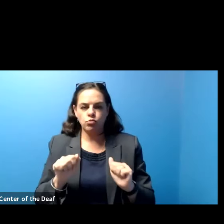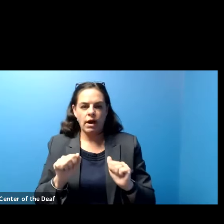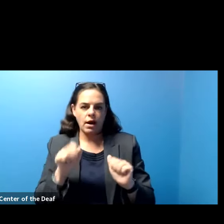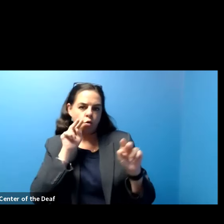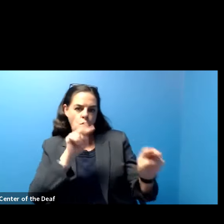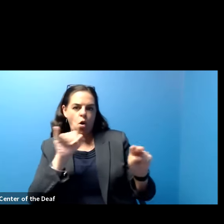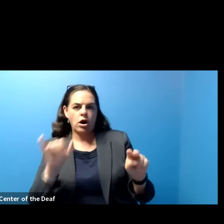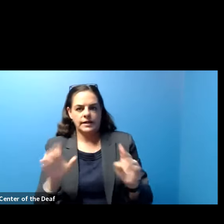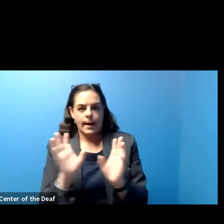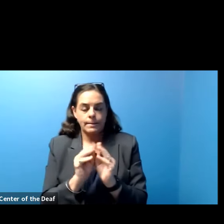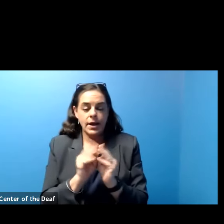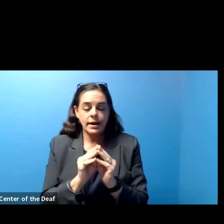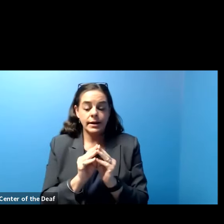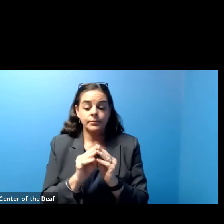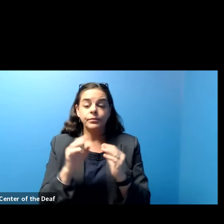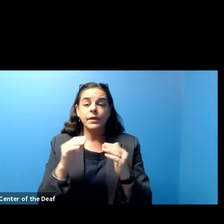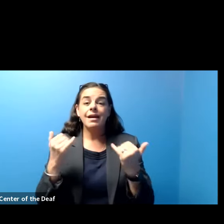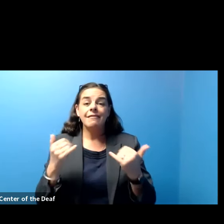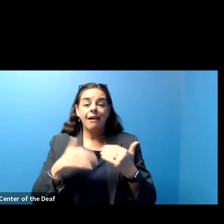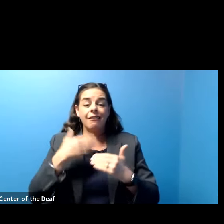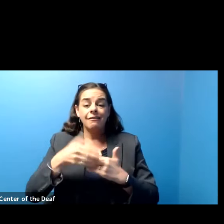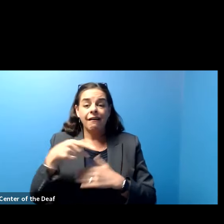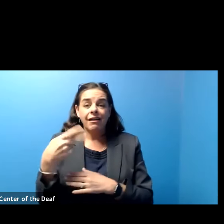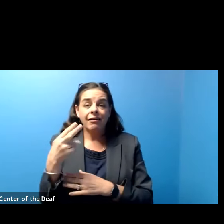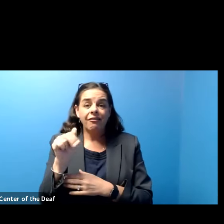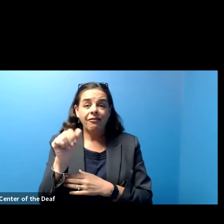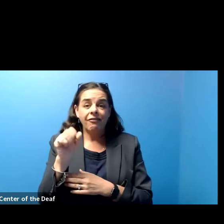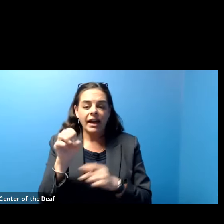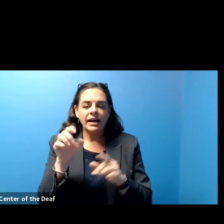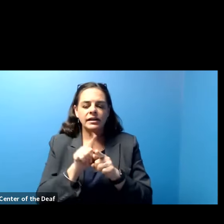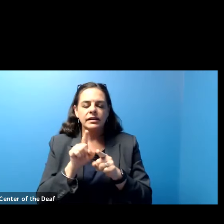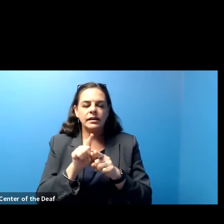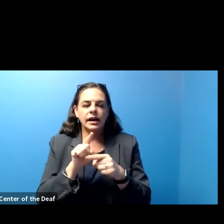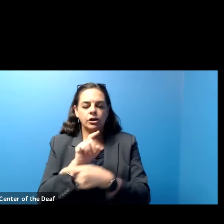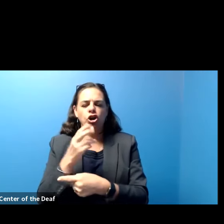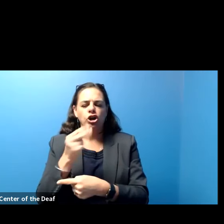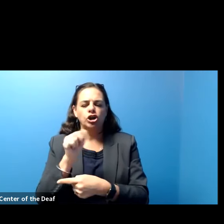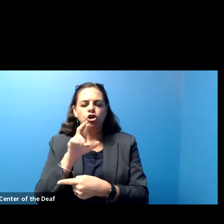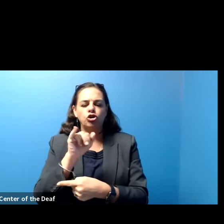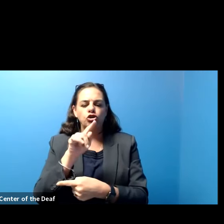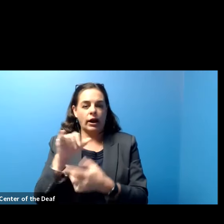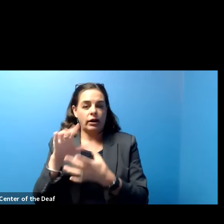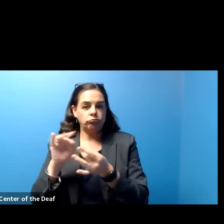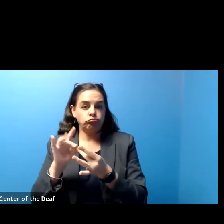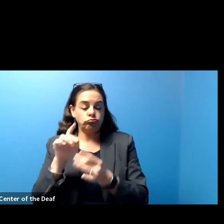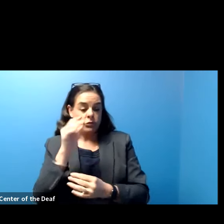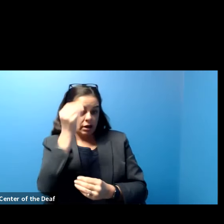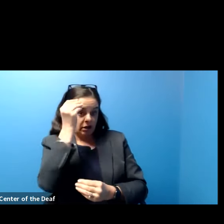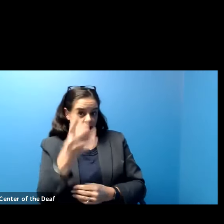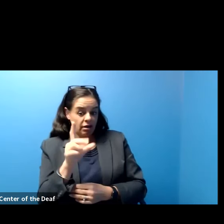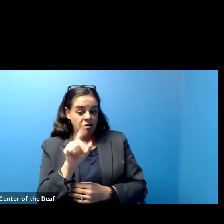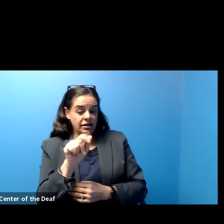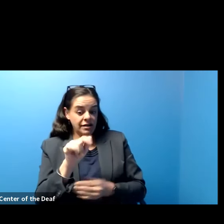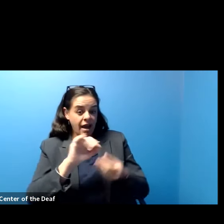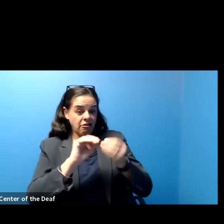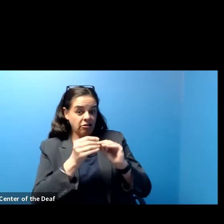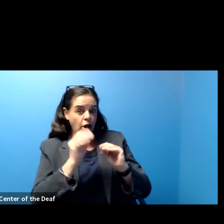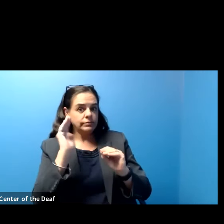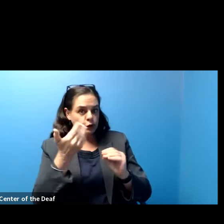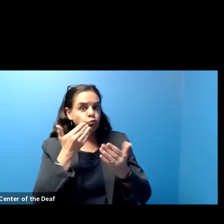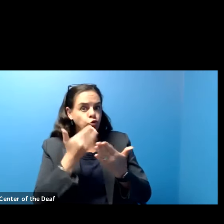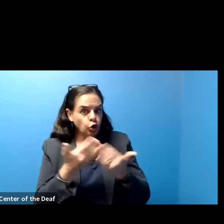Regarding next phases, as Charity will talk about, the data looks good at this point for continued